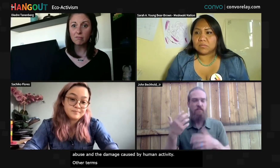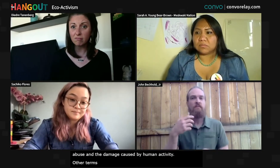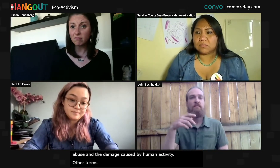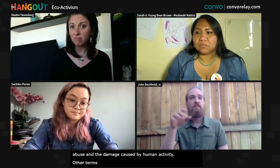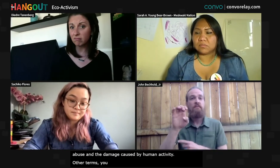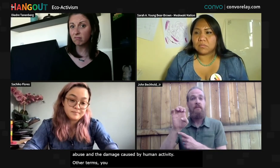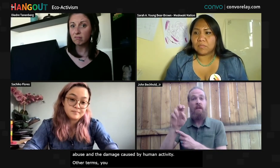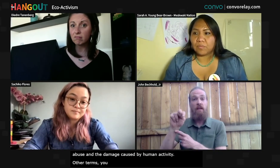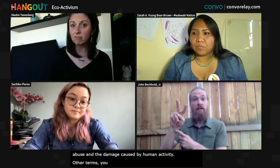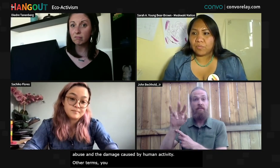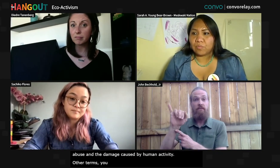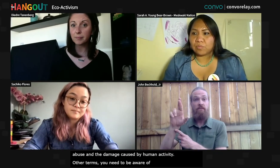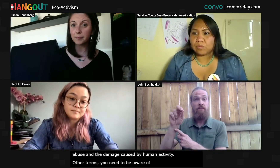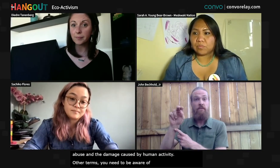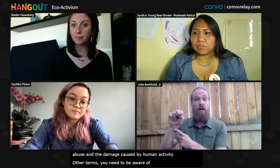Yes, in my opinion,